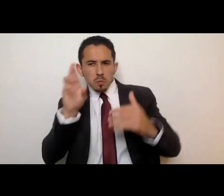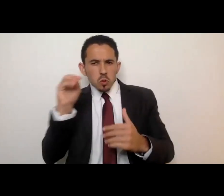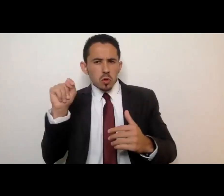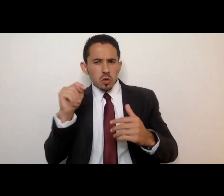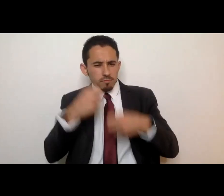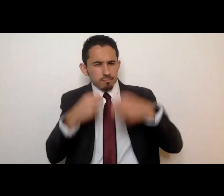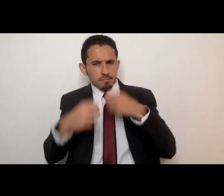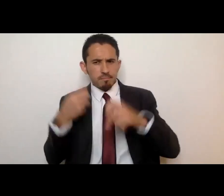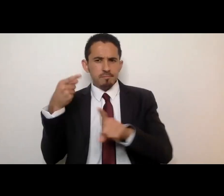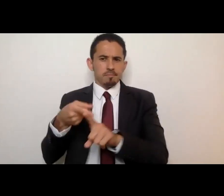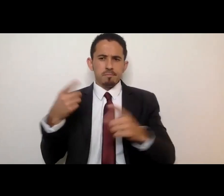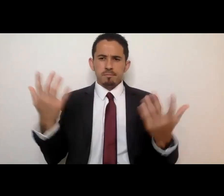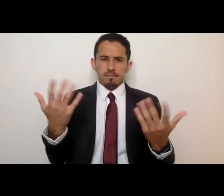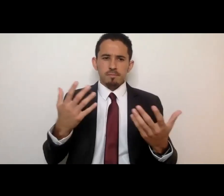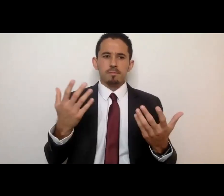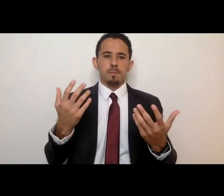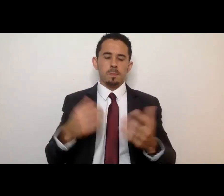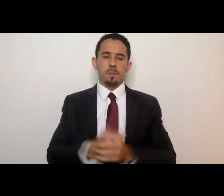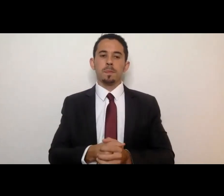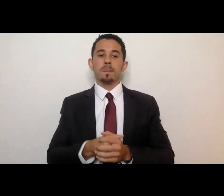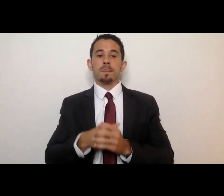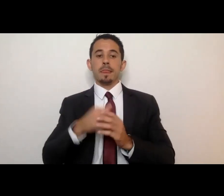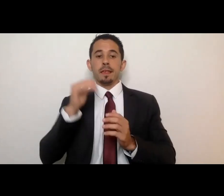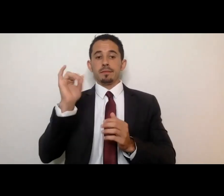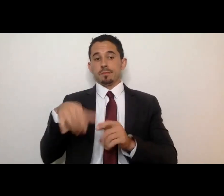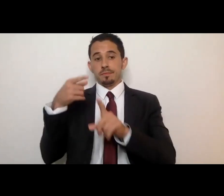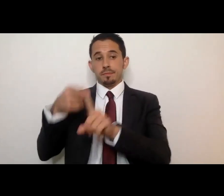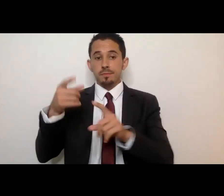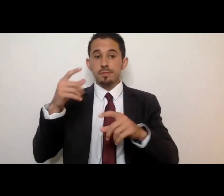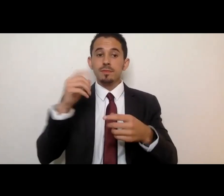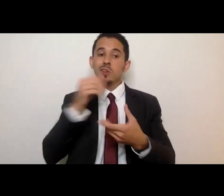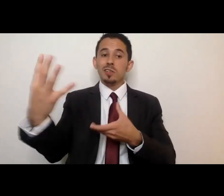All in all, with the underlying roots and findings of the interviews,